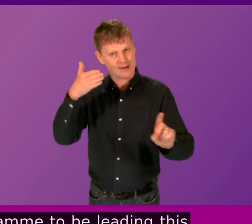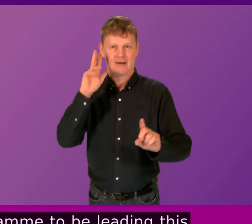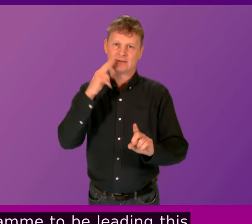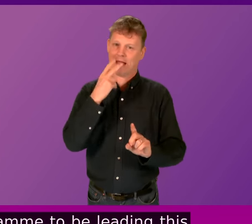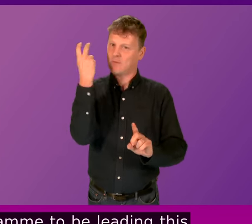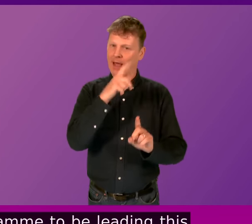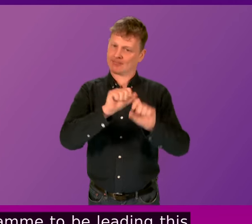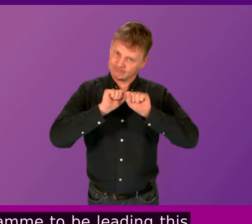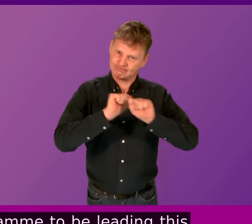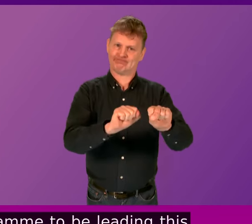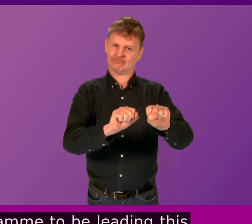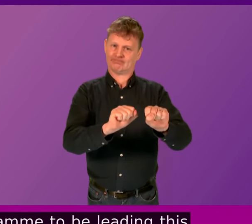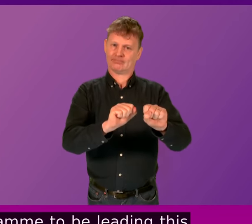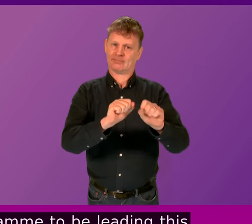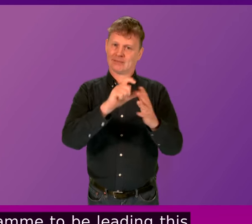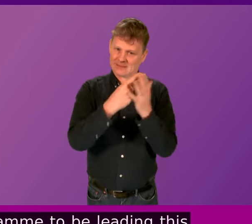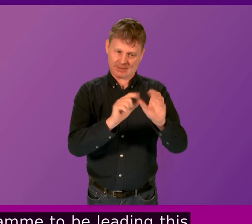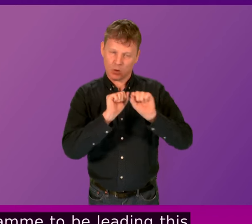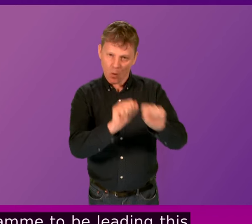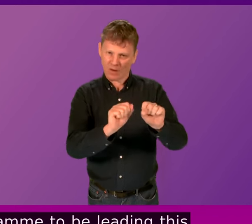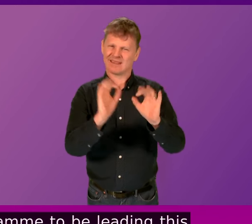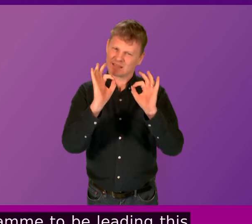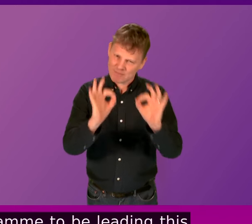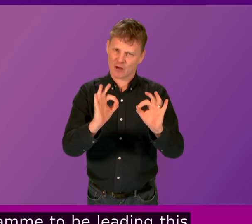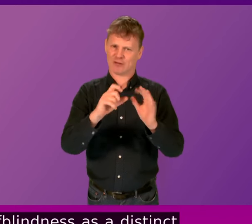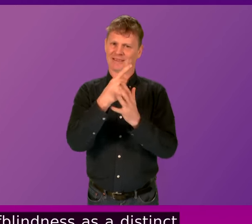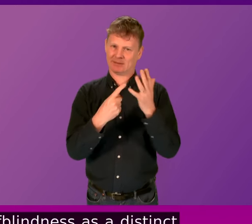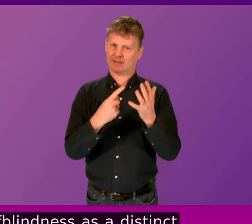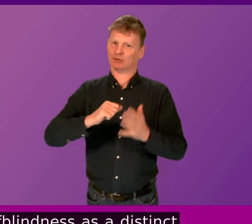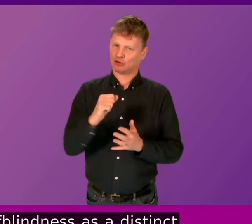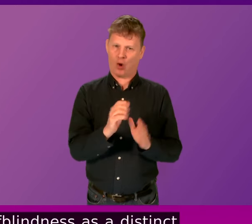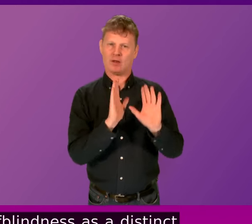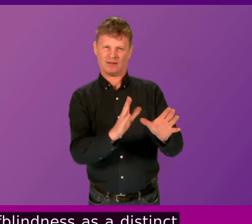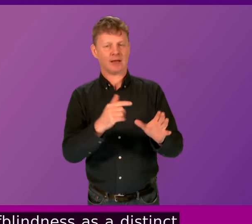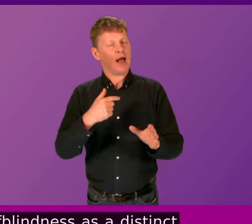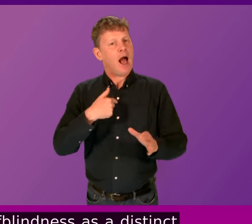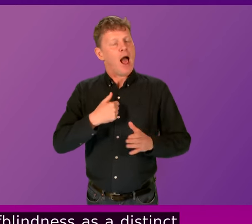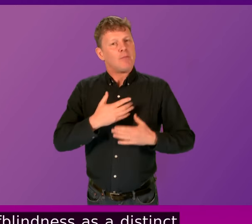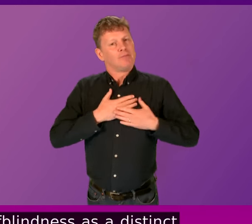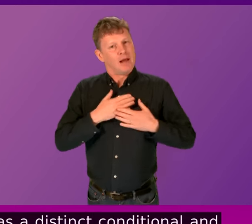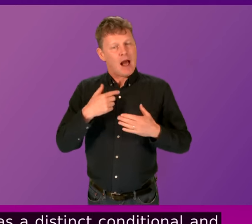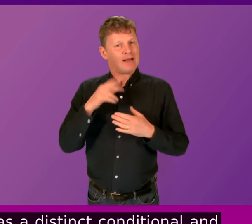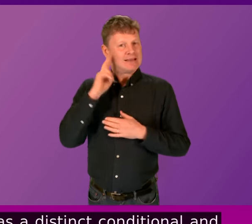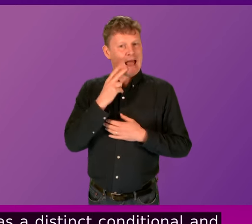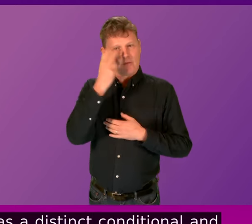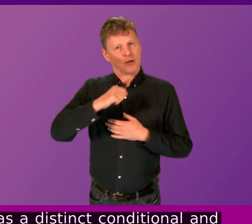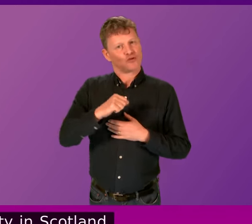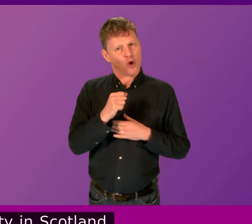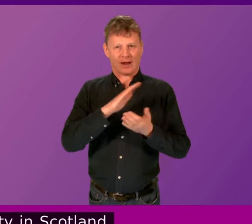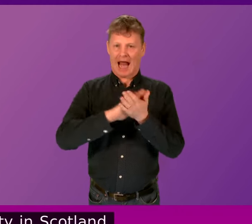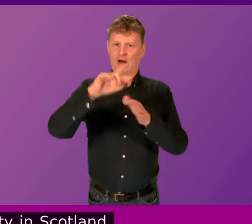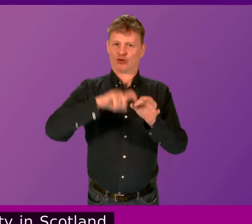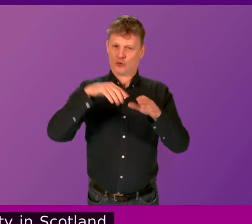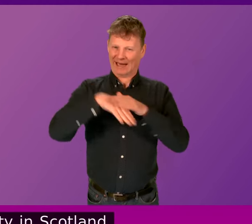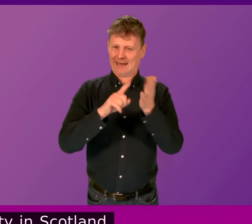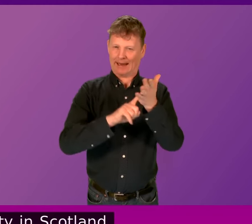as a distinct condition and specialist disability in Scotland. I'm very privileged to have Deafblind Scotland's HQ in Lensey